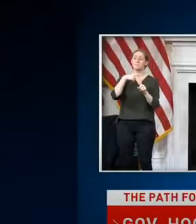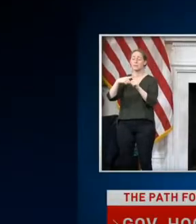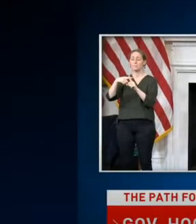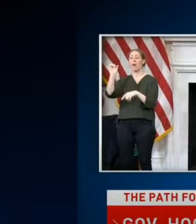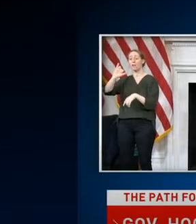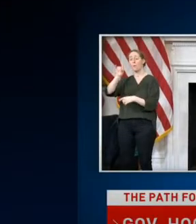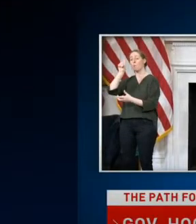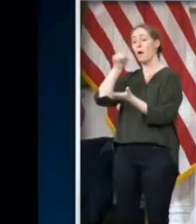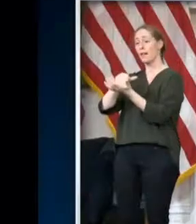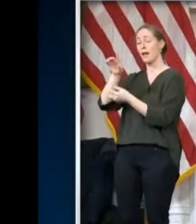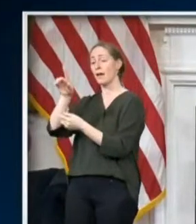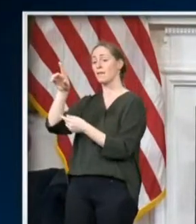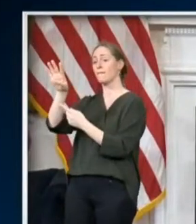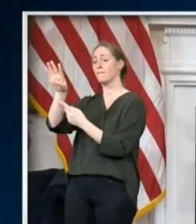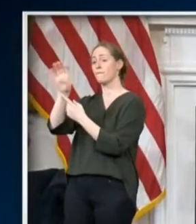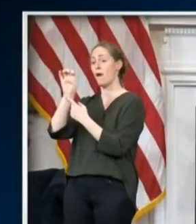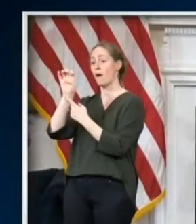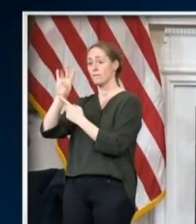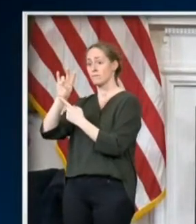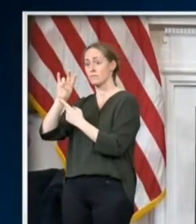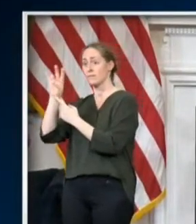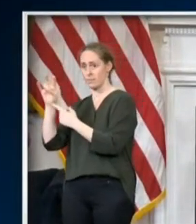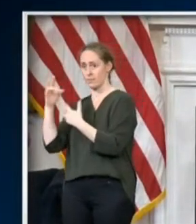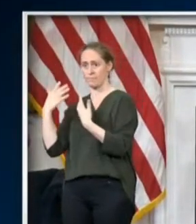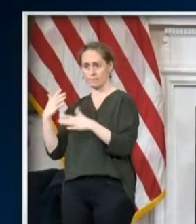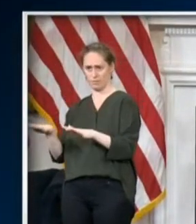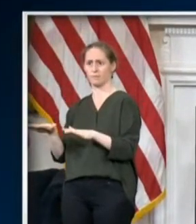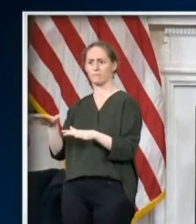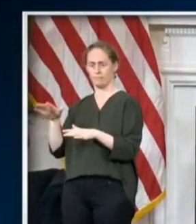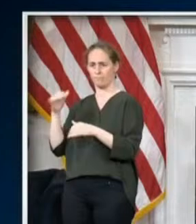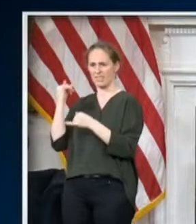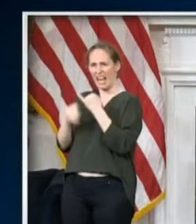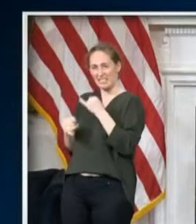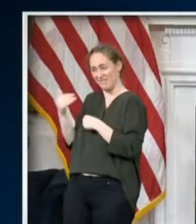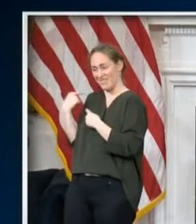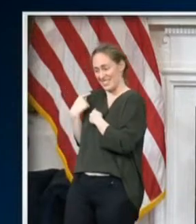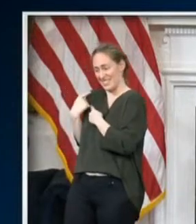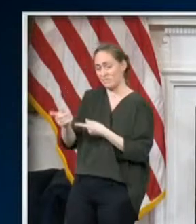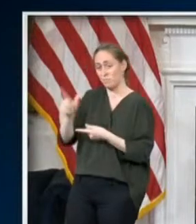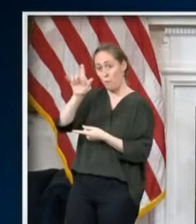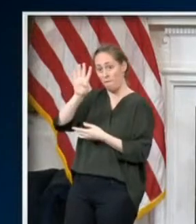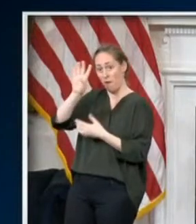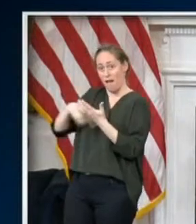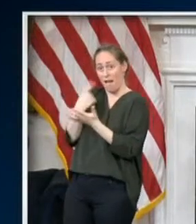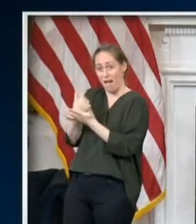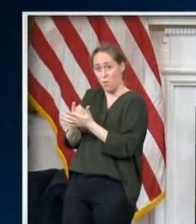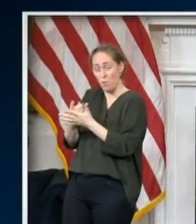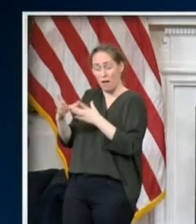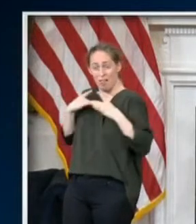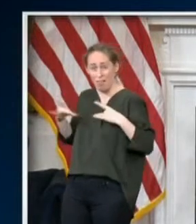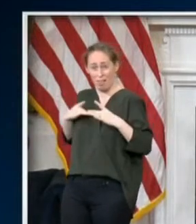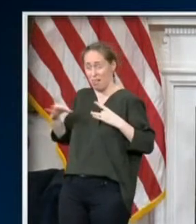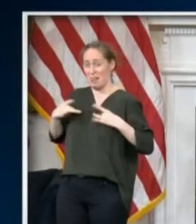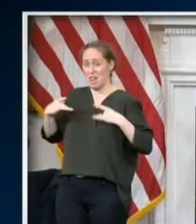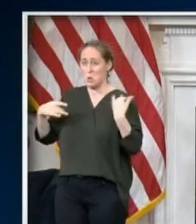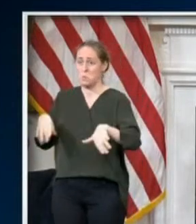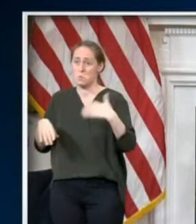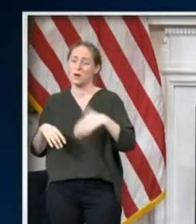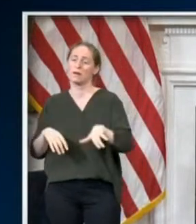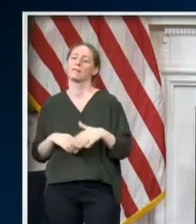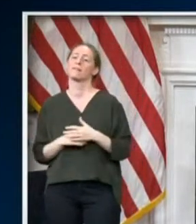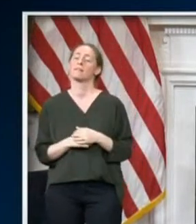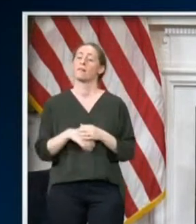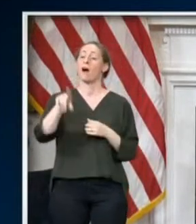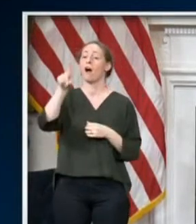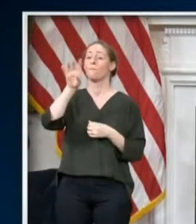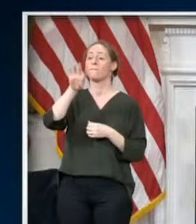1,477 cases over the past 24 hours. There were 144,000 new cases across the U.S.